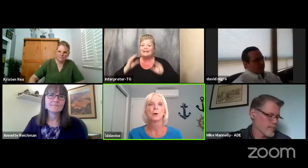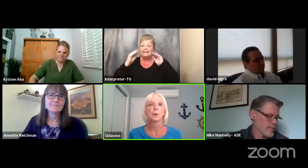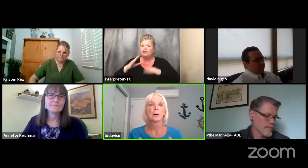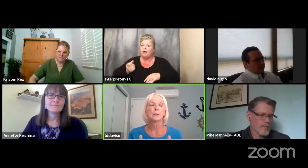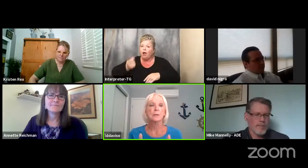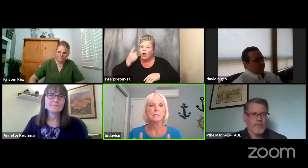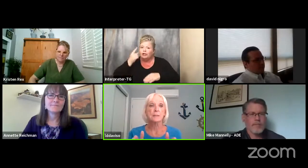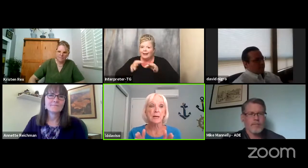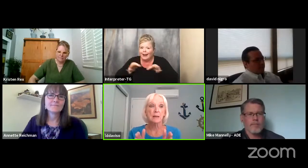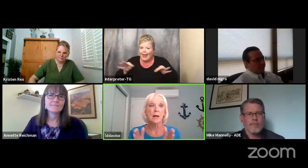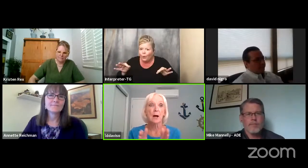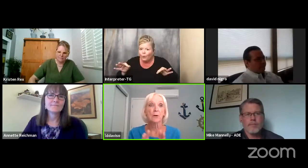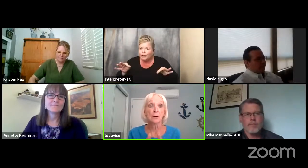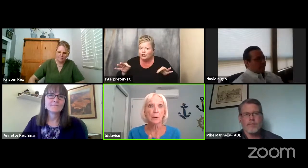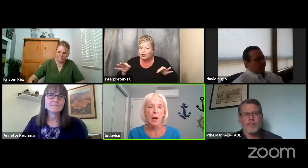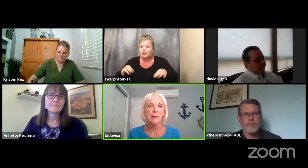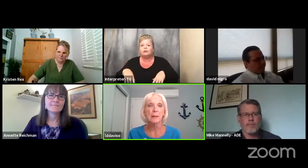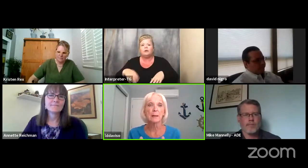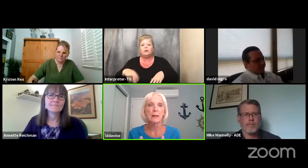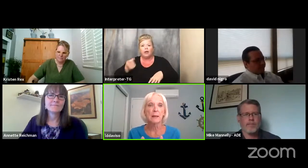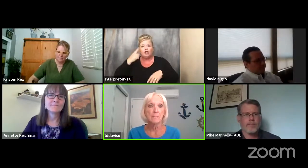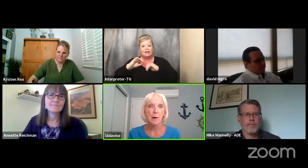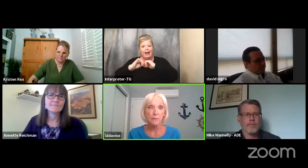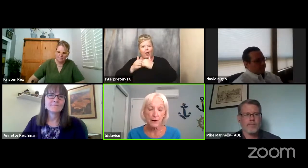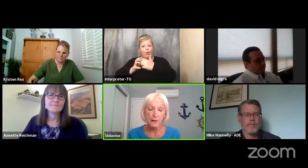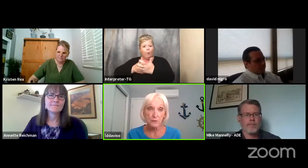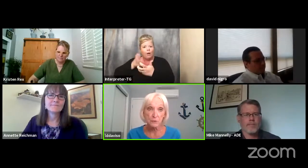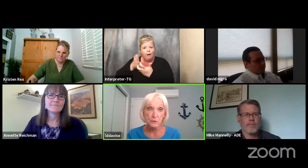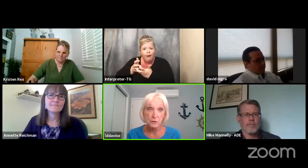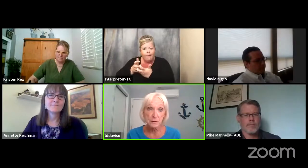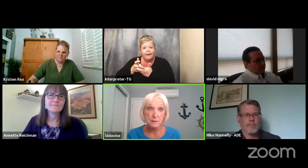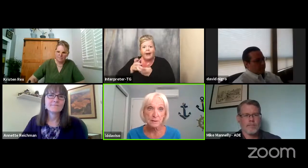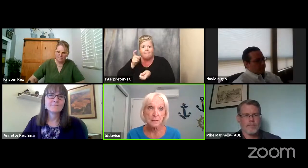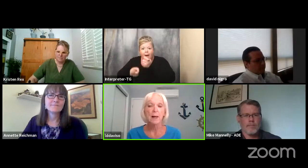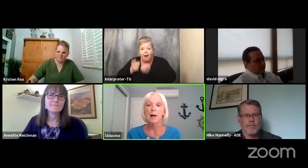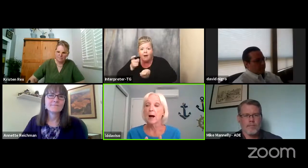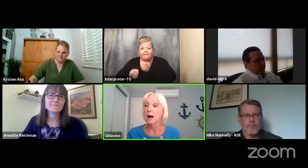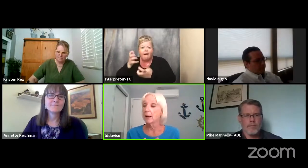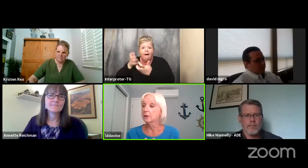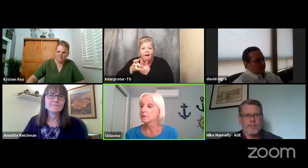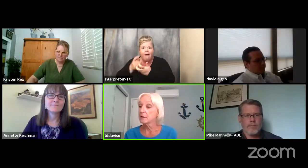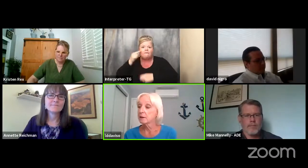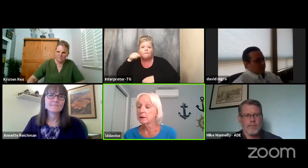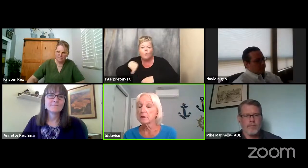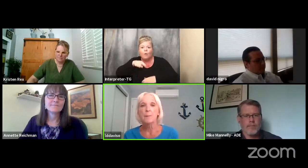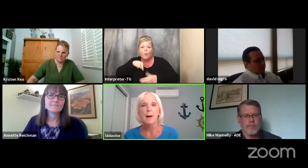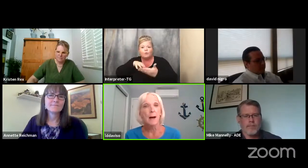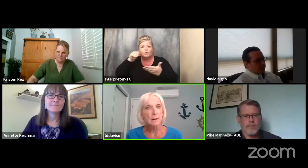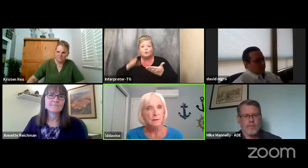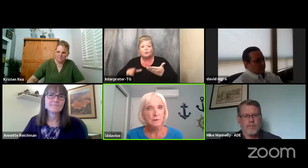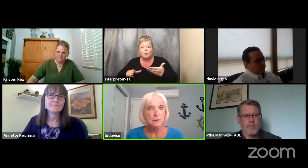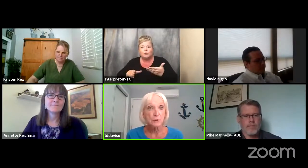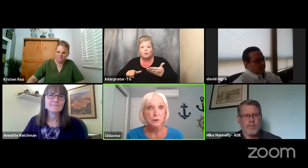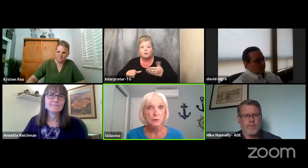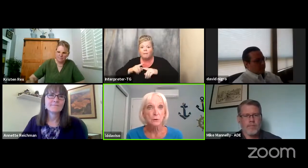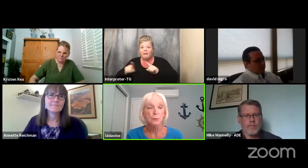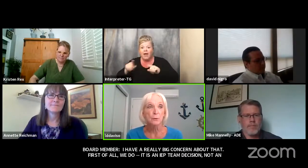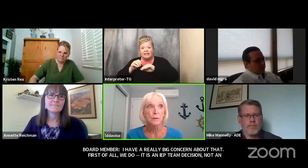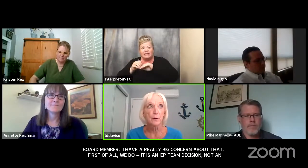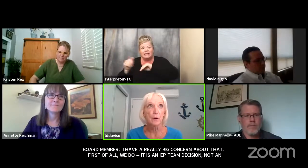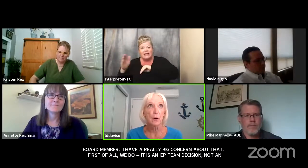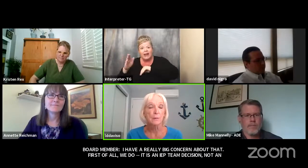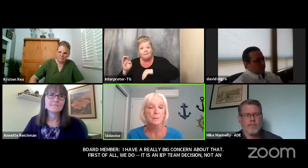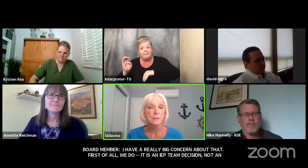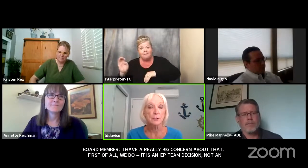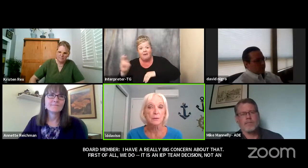issues, who understand how to accommodate and modify those students. Sending them back